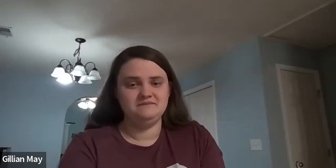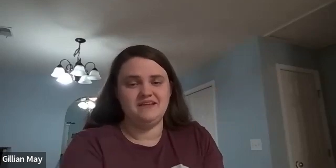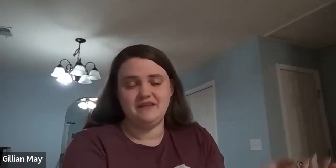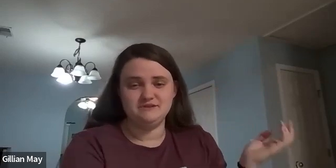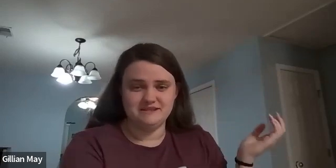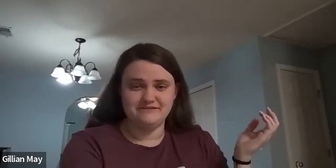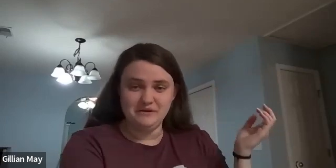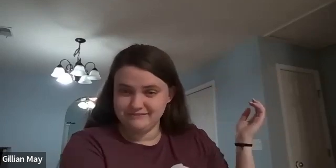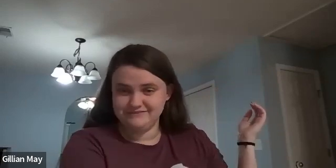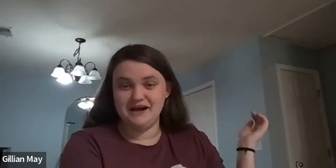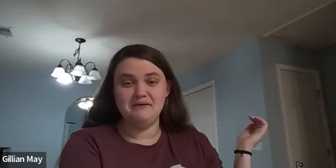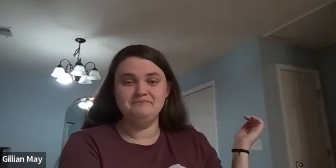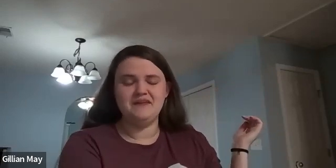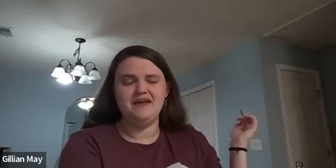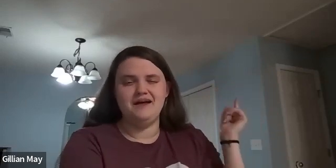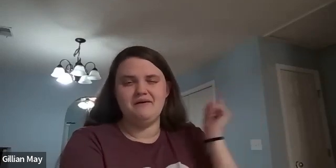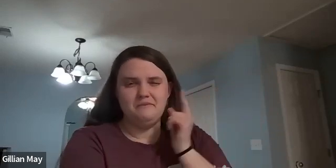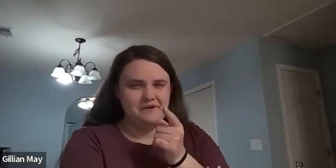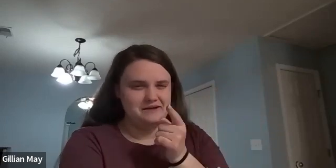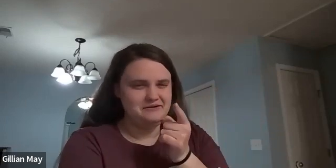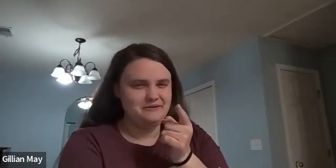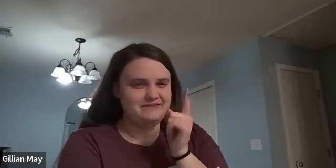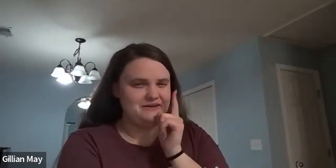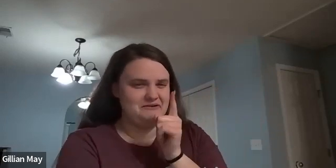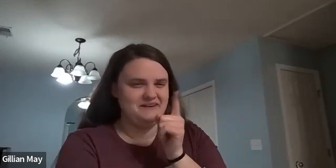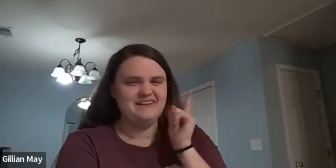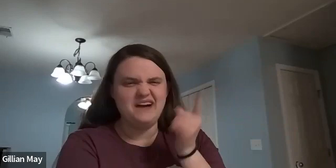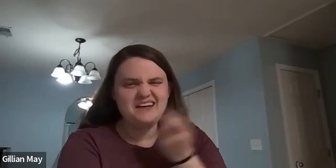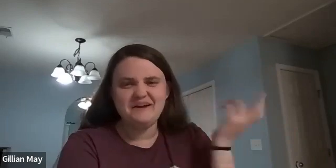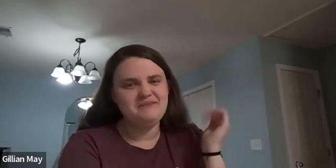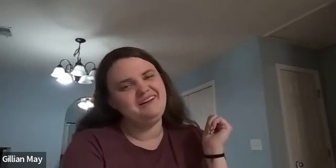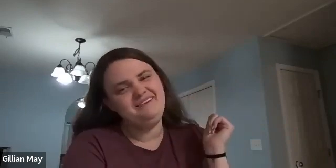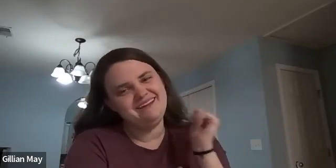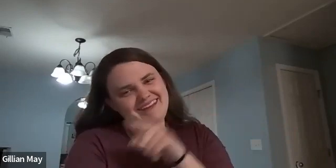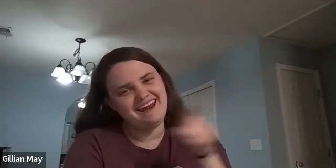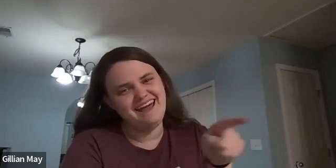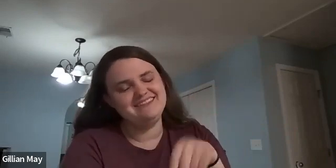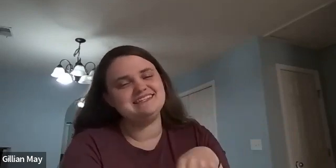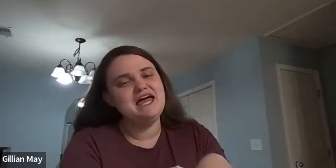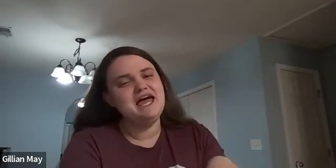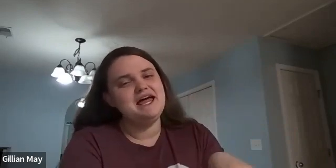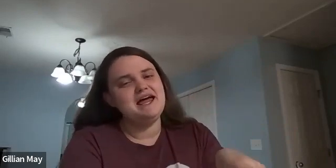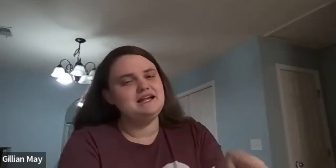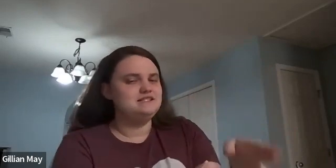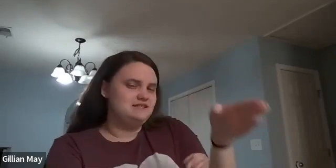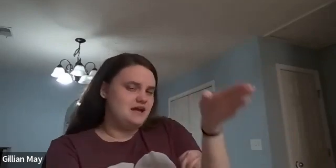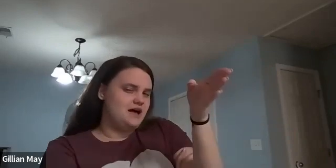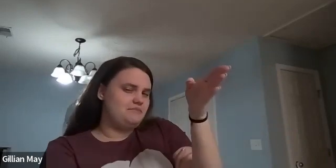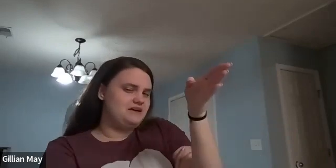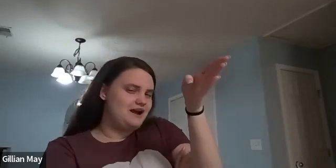That one's always a fun one. Real quick though, I love how I'm like, oh wait, gotta add this. Be careful